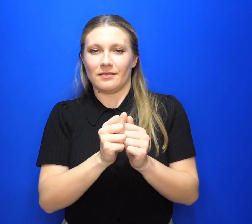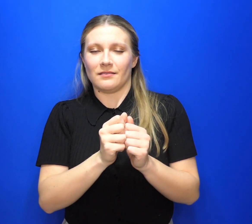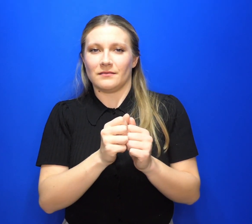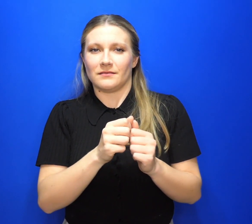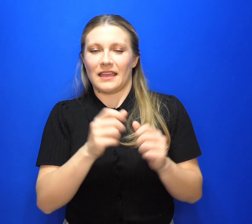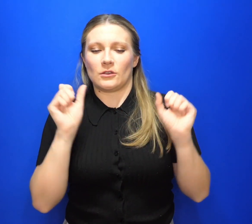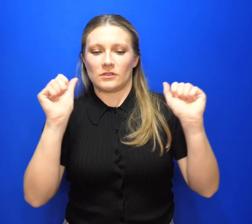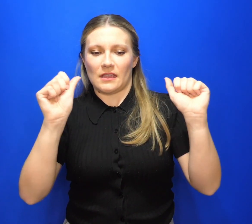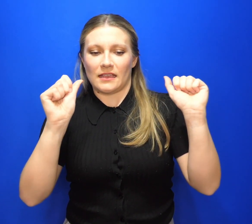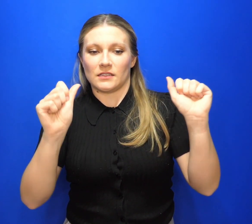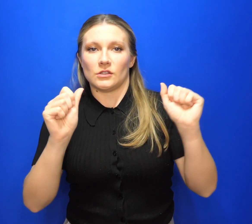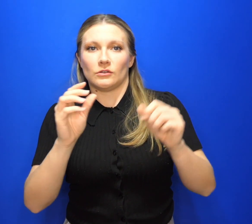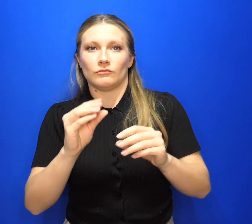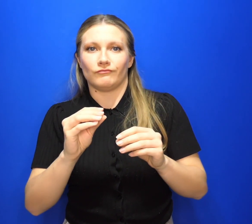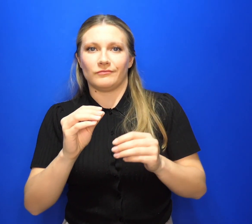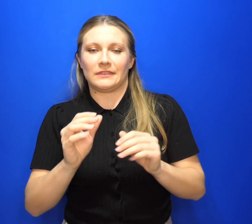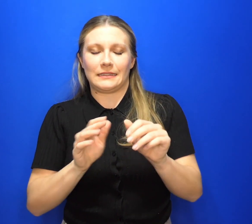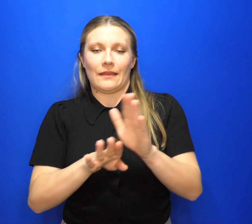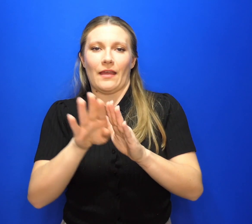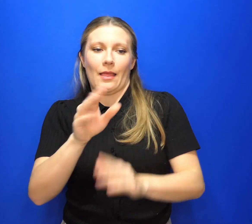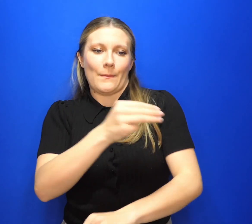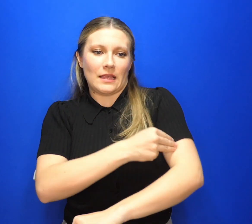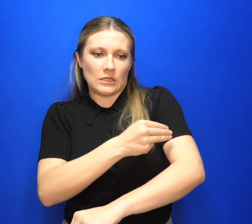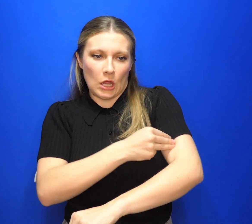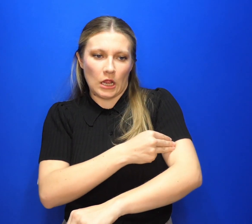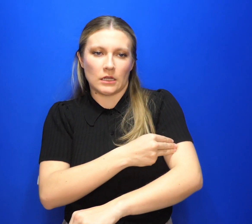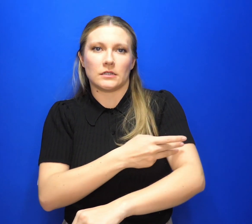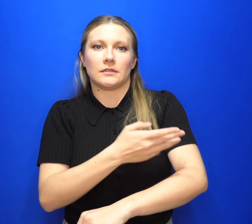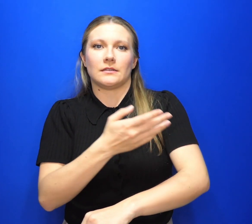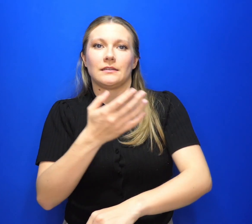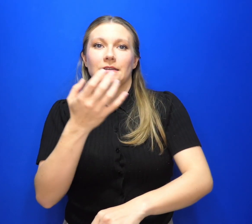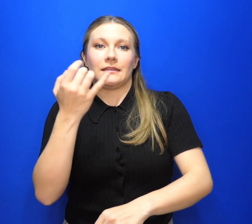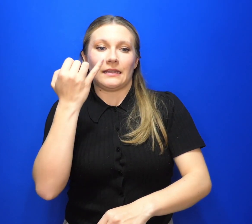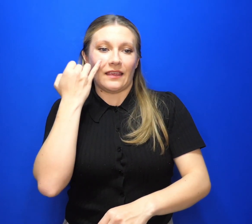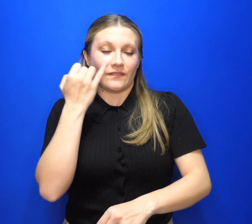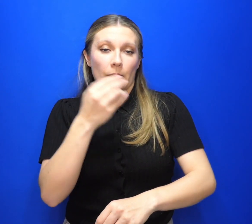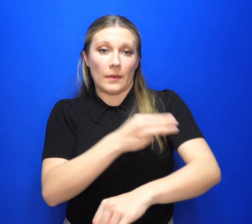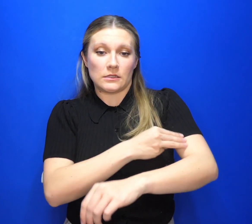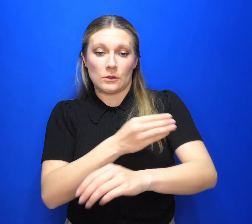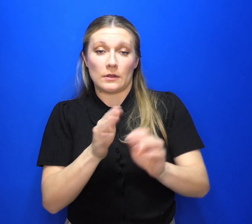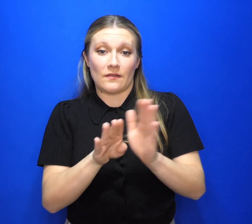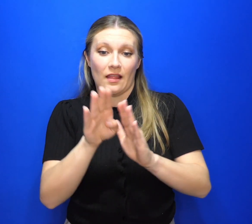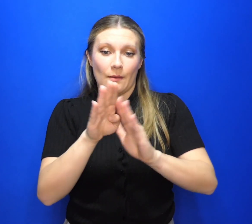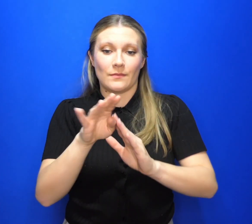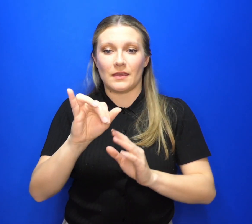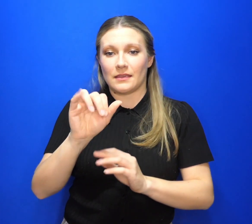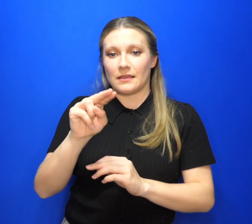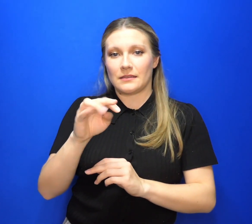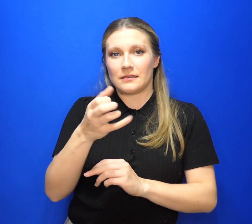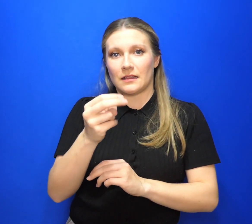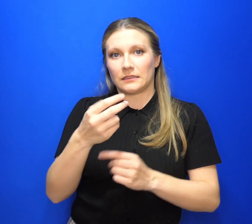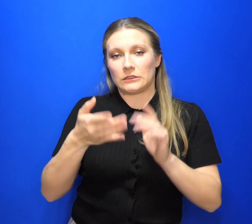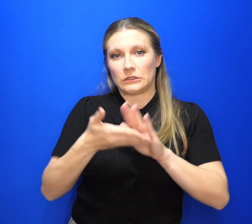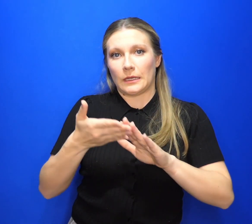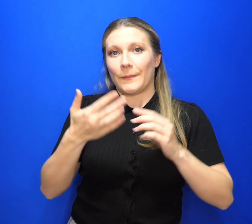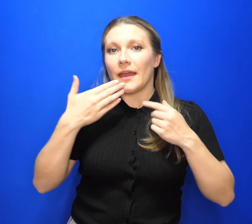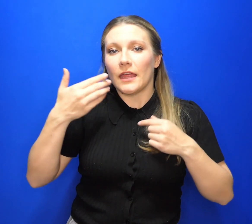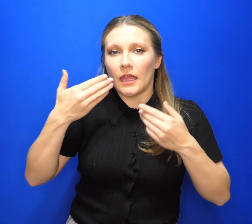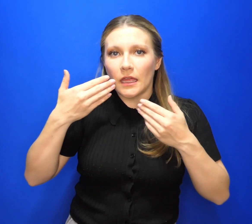making the muscles work, which makes your insulin work better. And if your body is more sensitive, your pancreas also doesn't have to